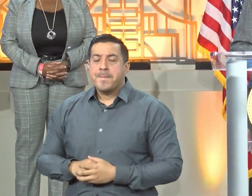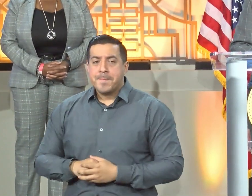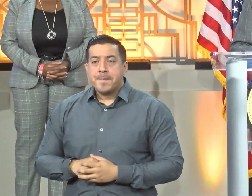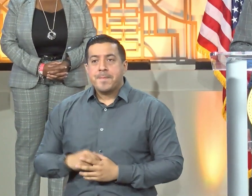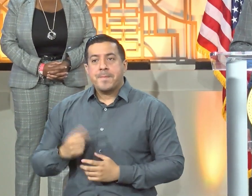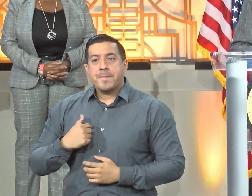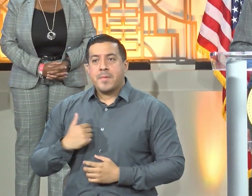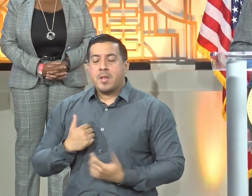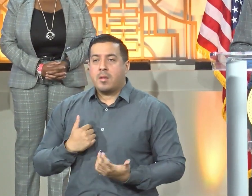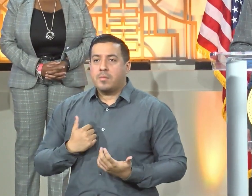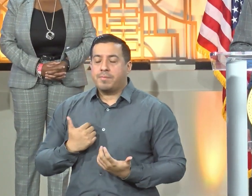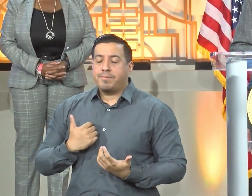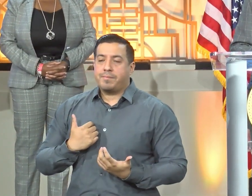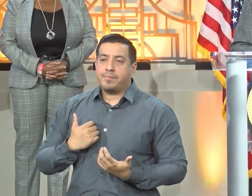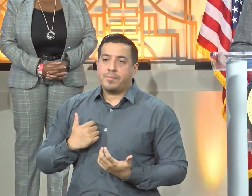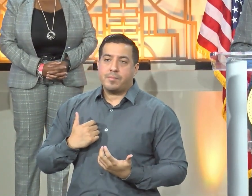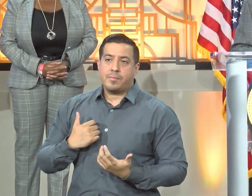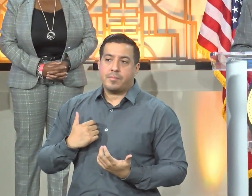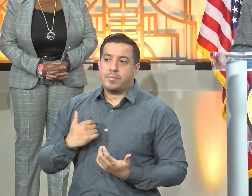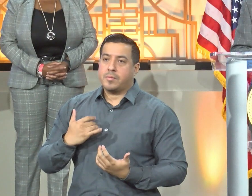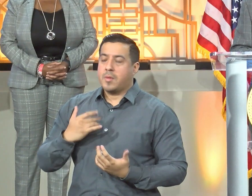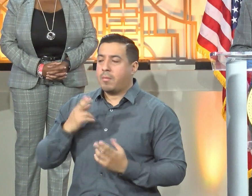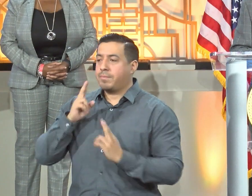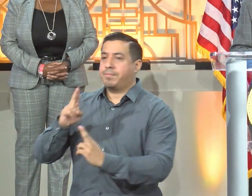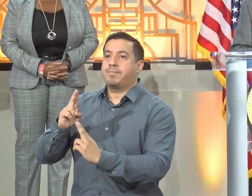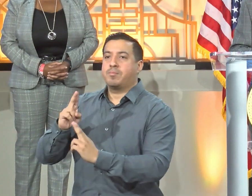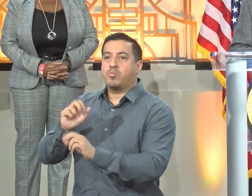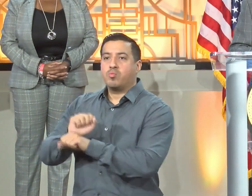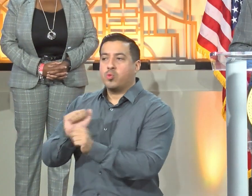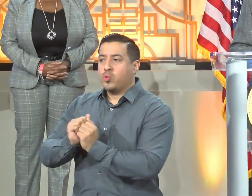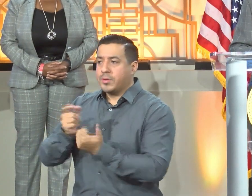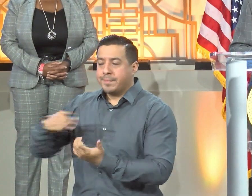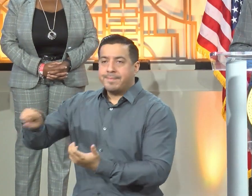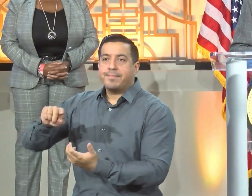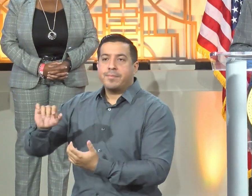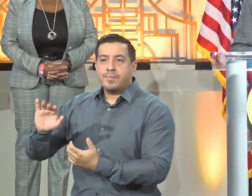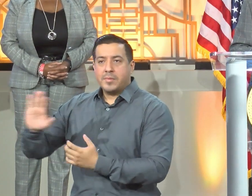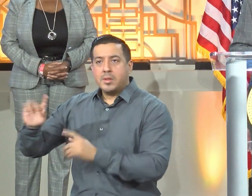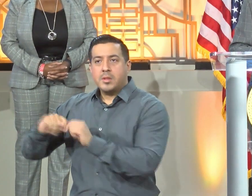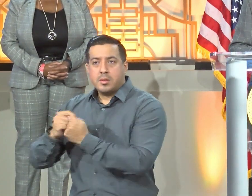had the privilege of working with them as well.